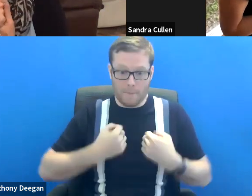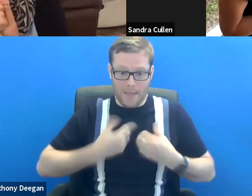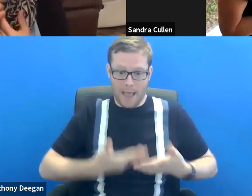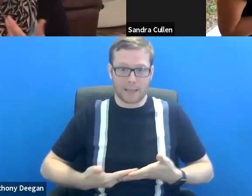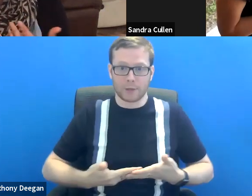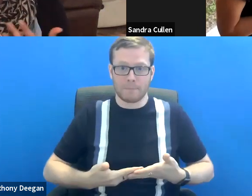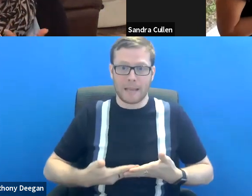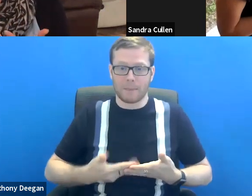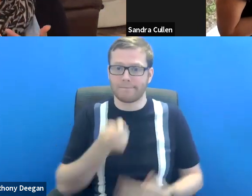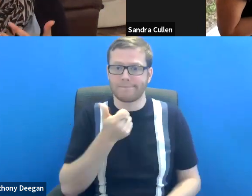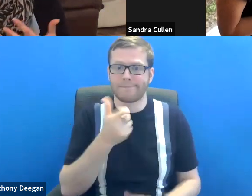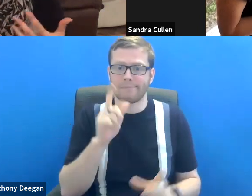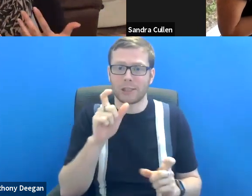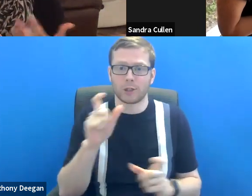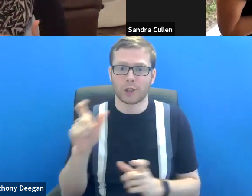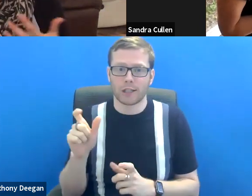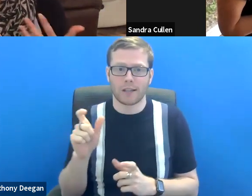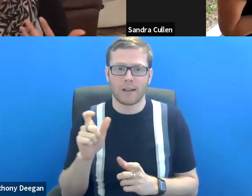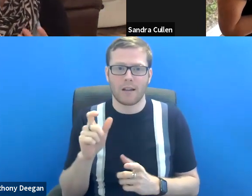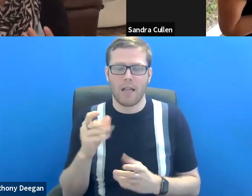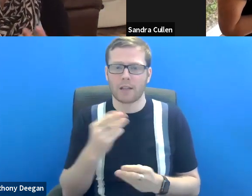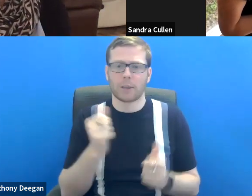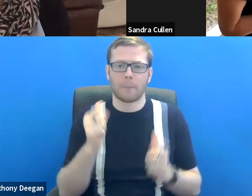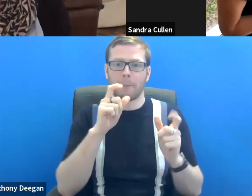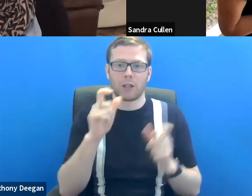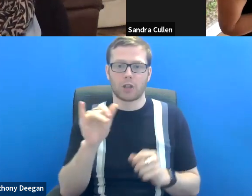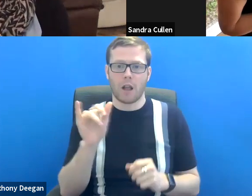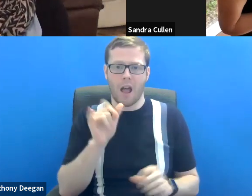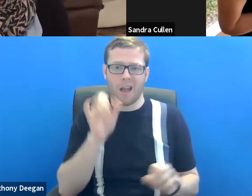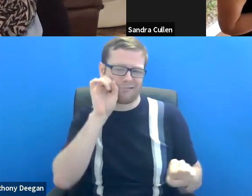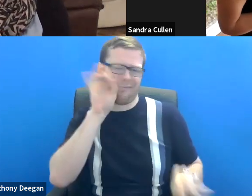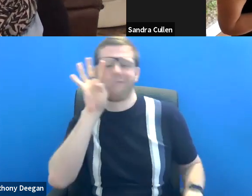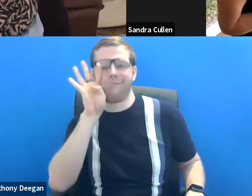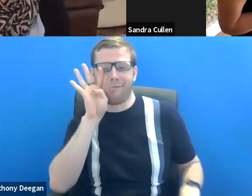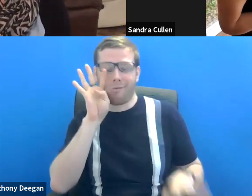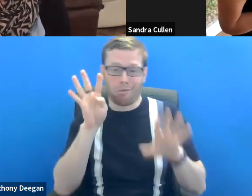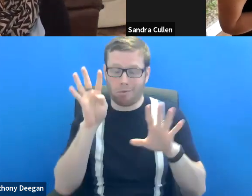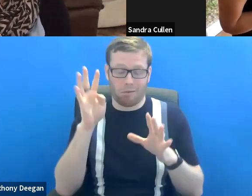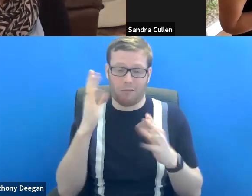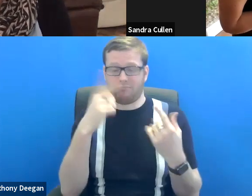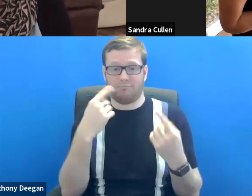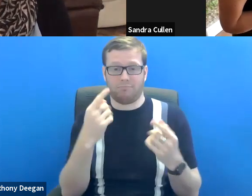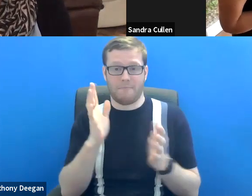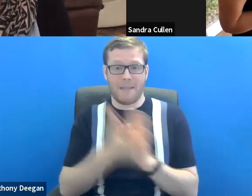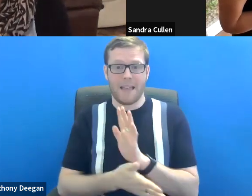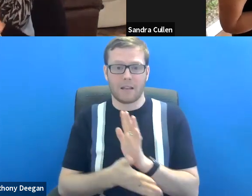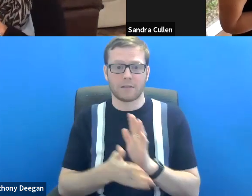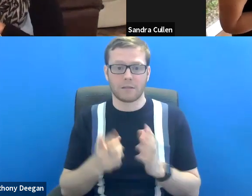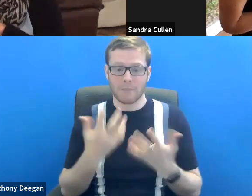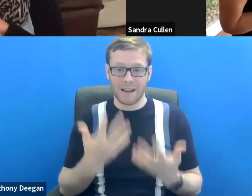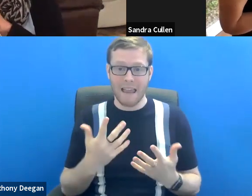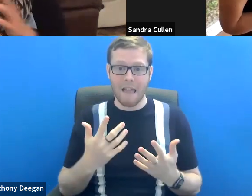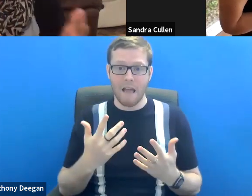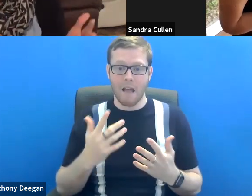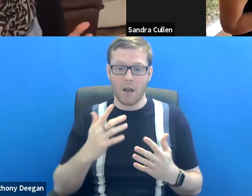And the pictures of me, you know, where I look like I've been dragged through a hedge backwards, now 10 years later, looking